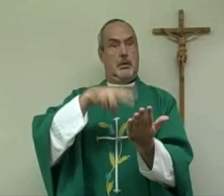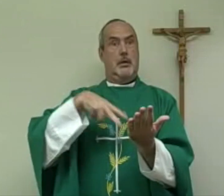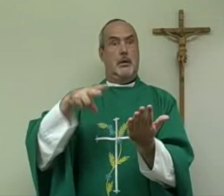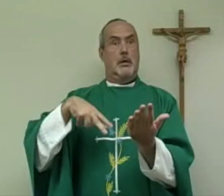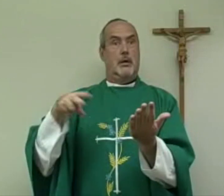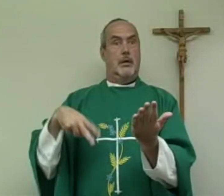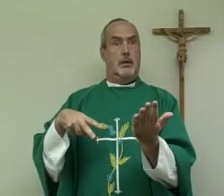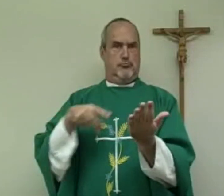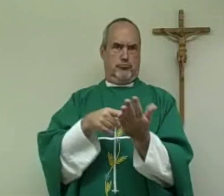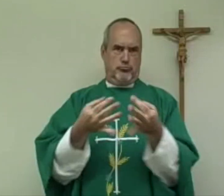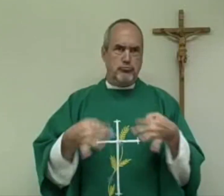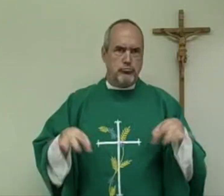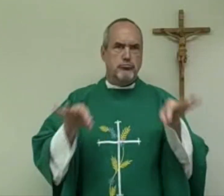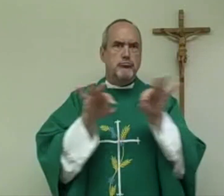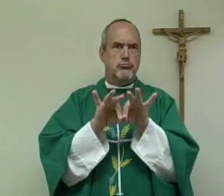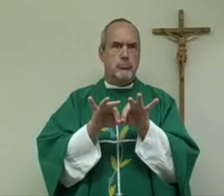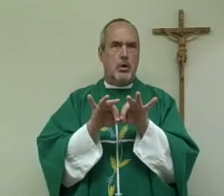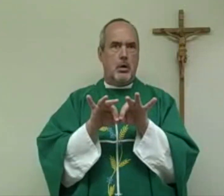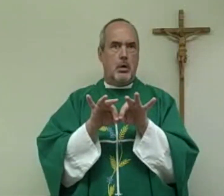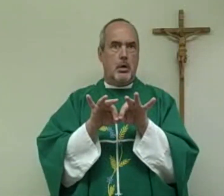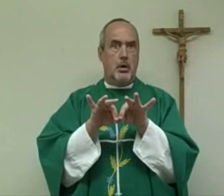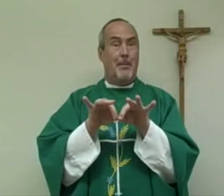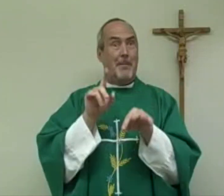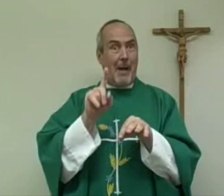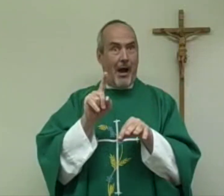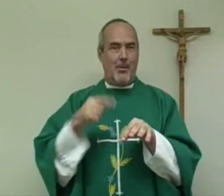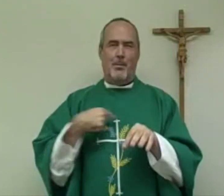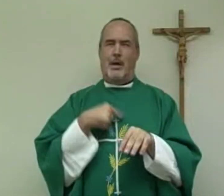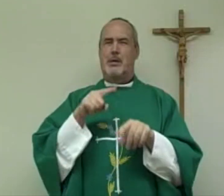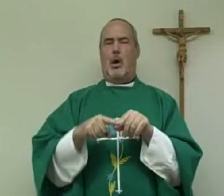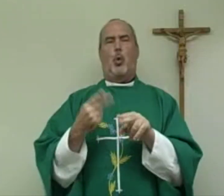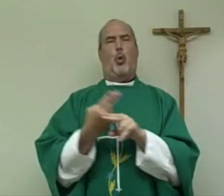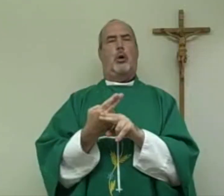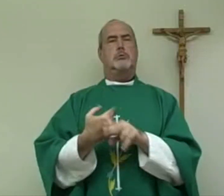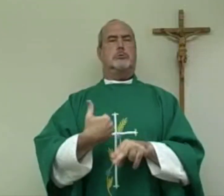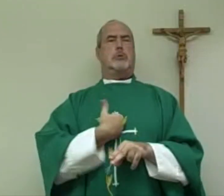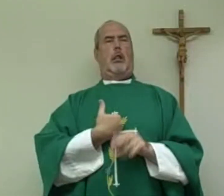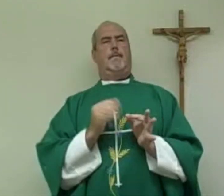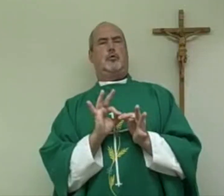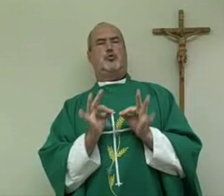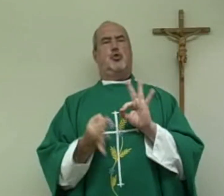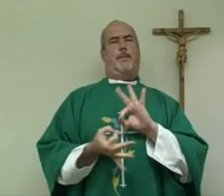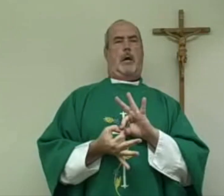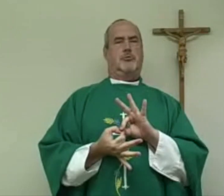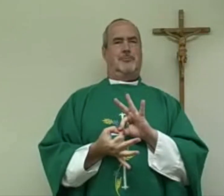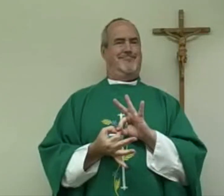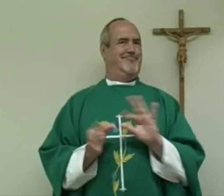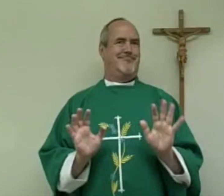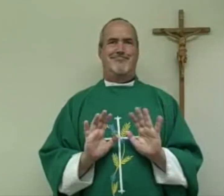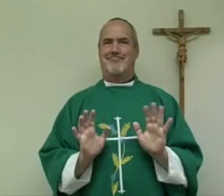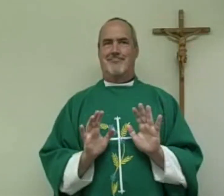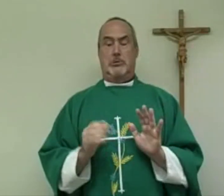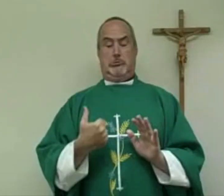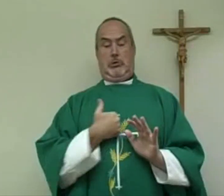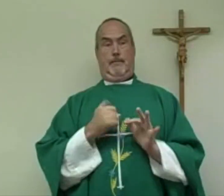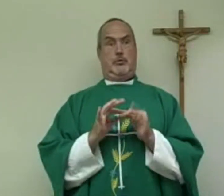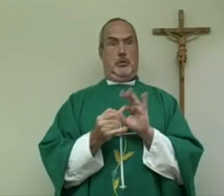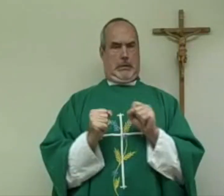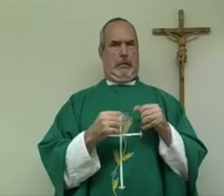And when we're reading the Bible, it is important, yes, but we can't use ourselves to